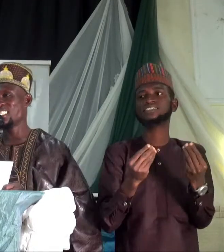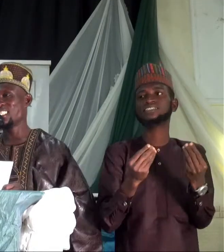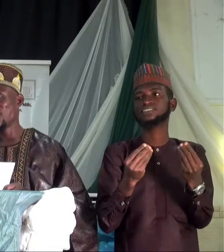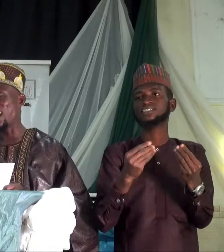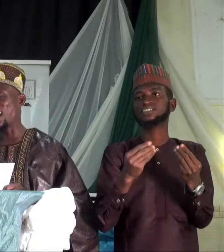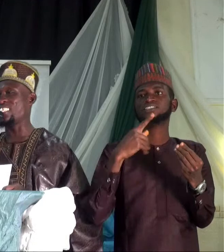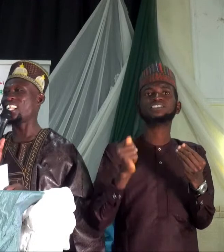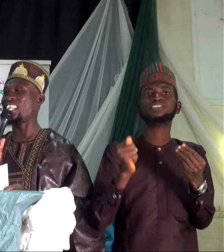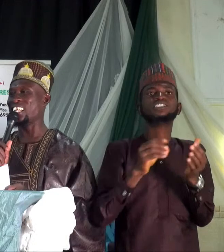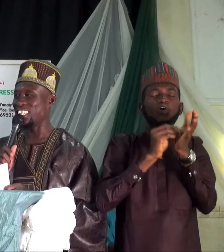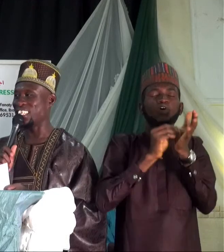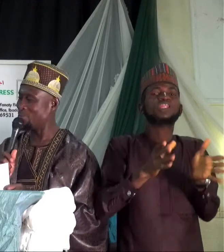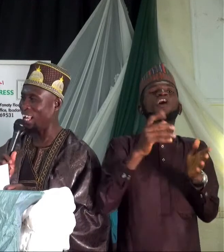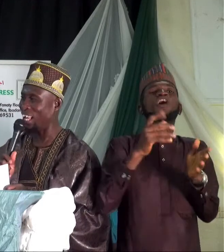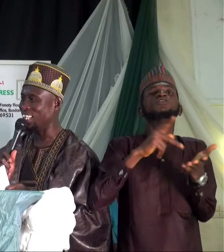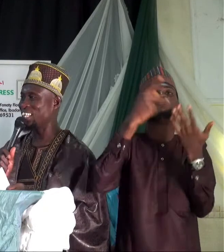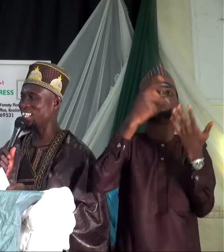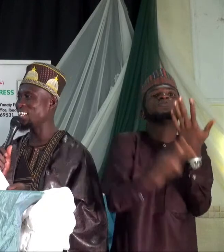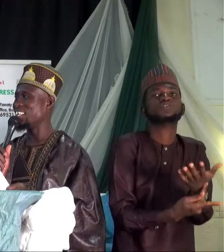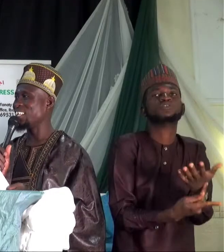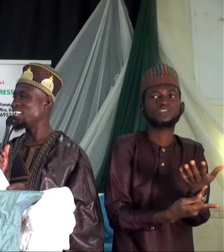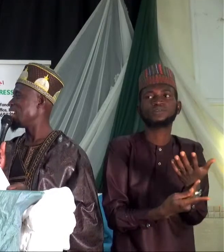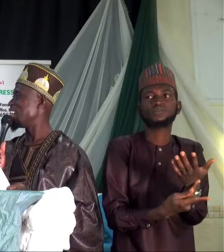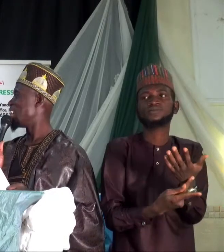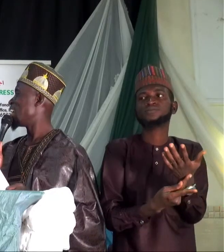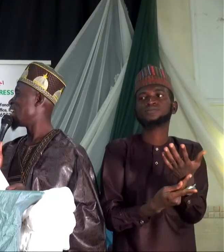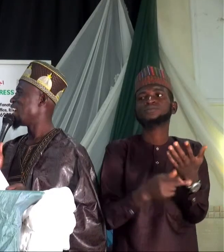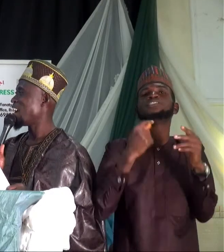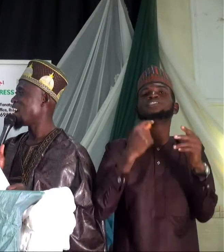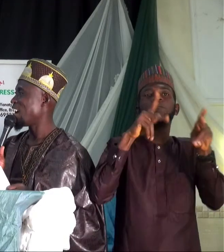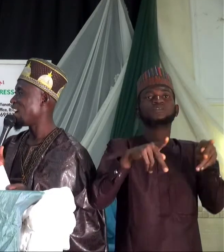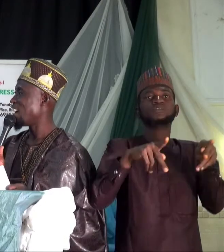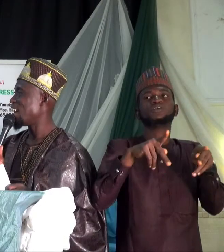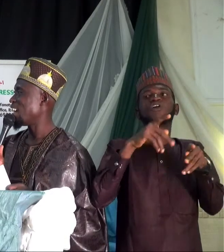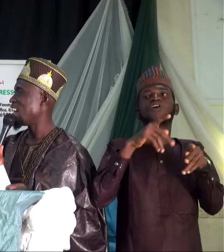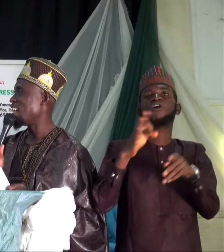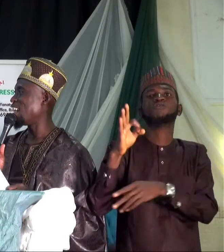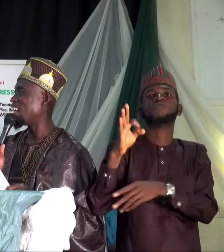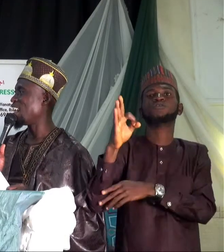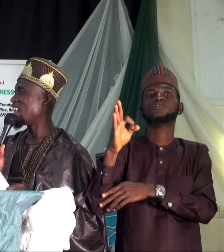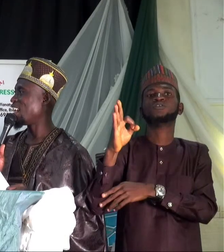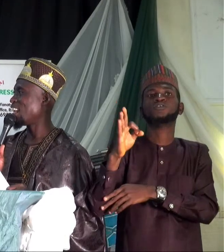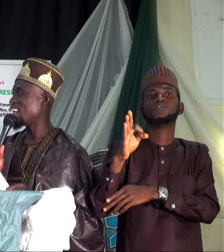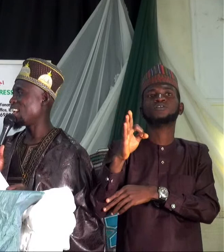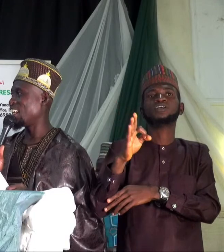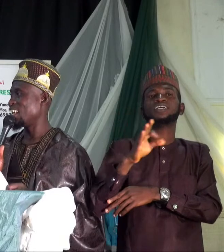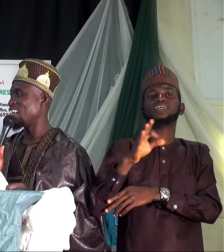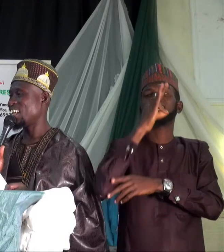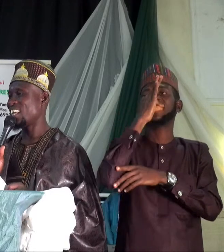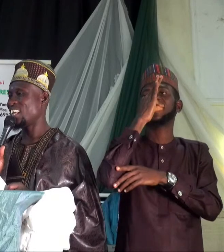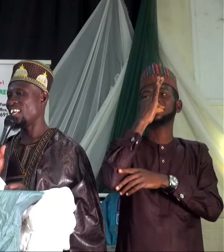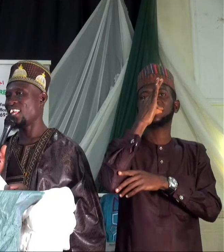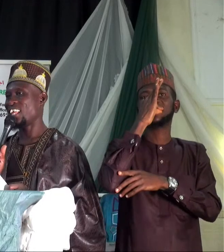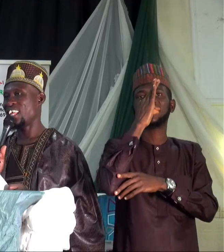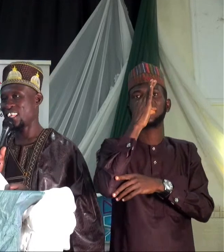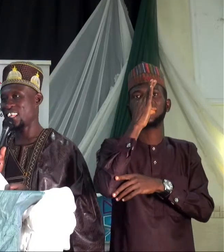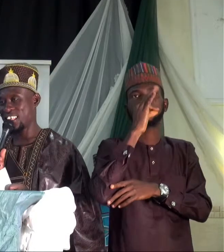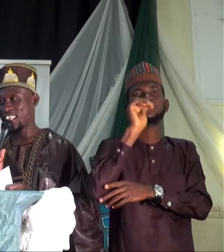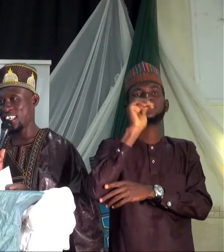Program excellent, Ben, and that is in person of Alhaj